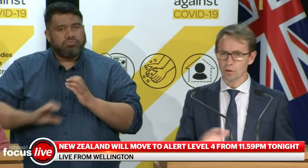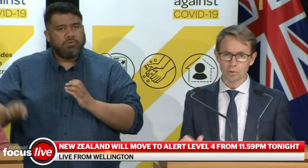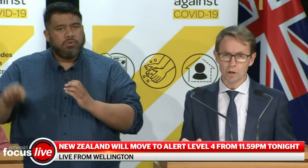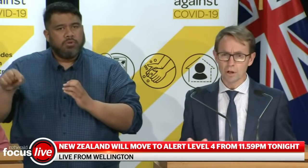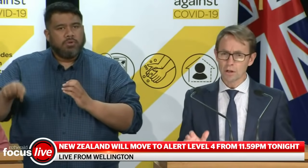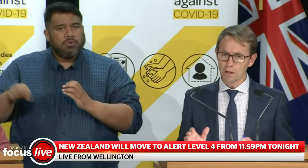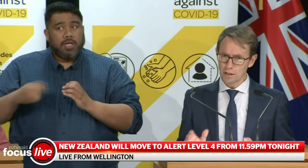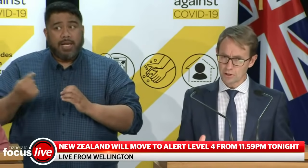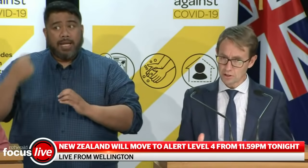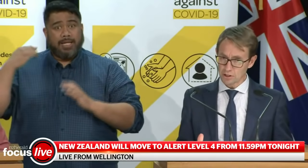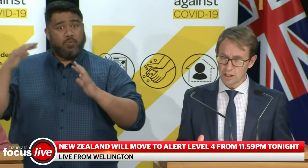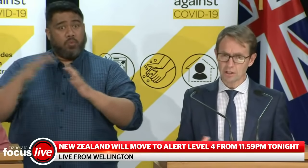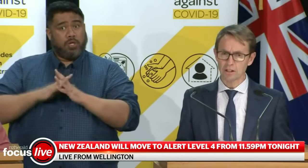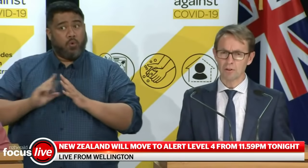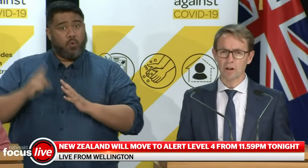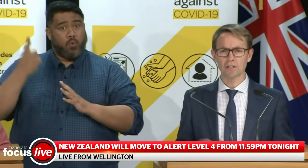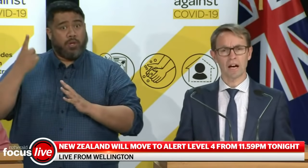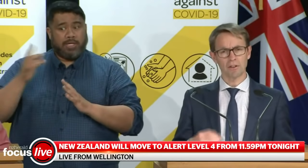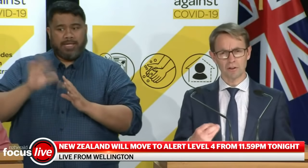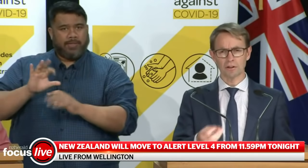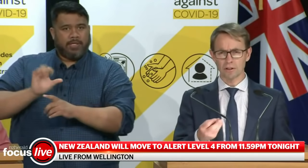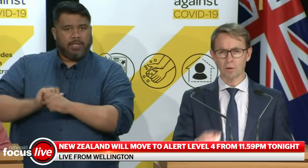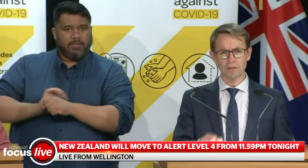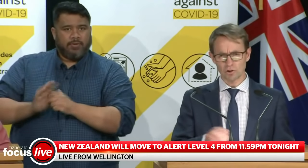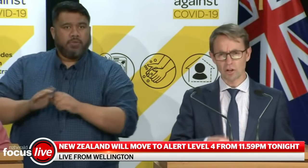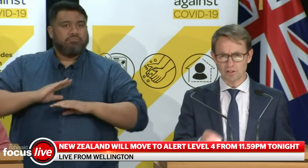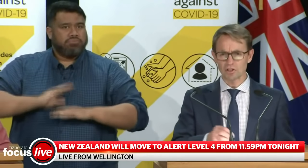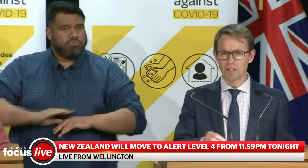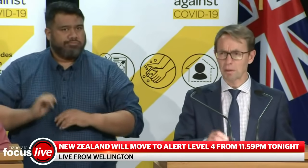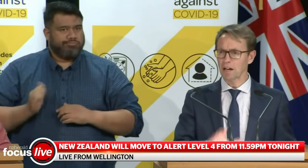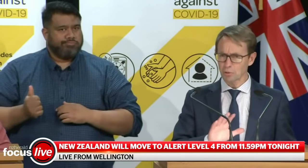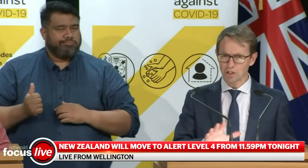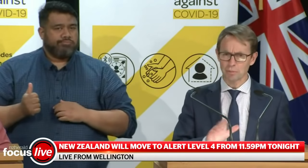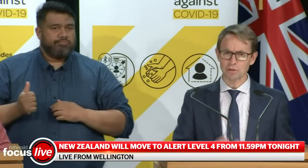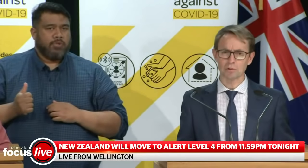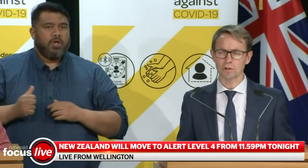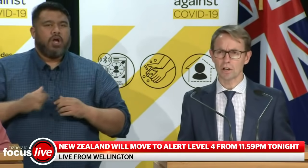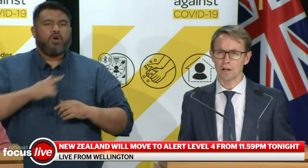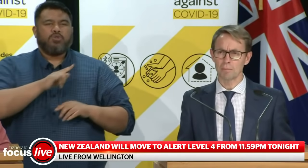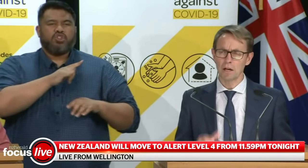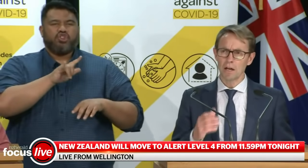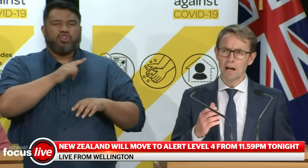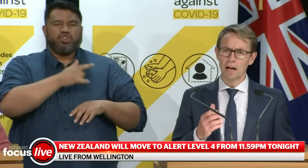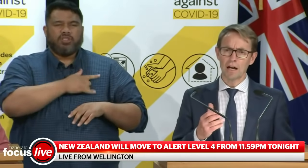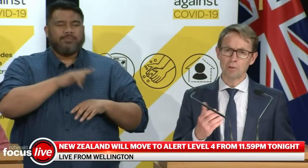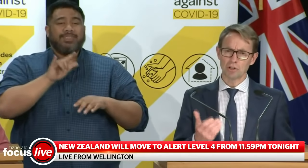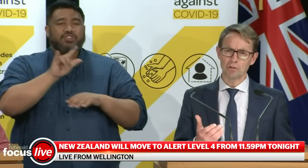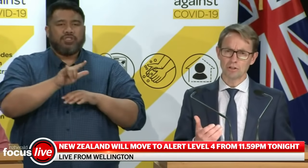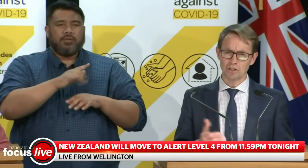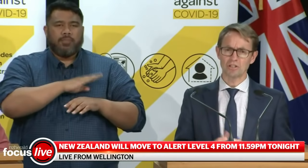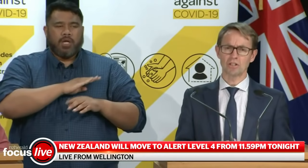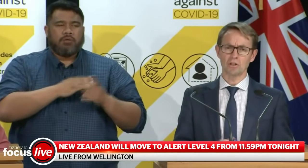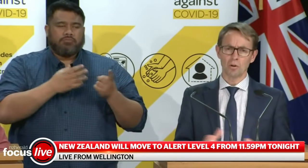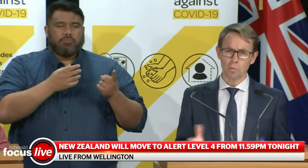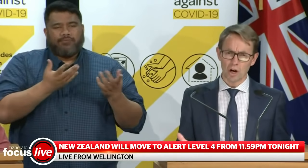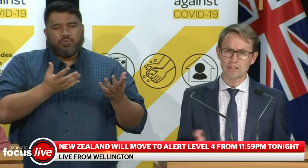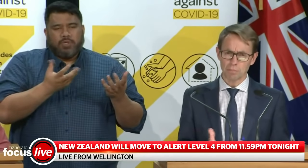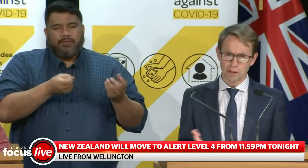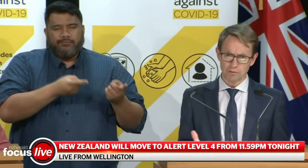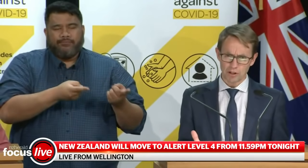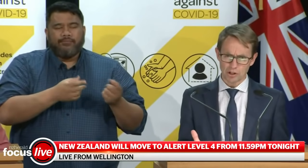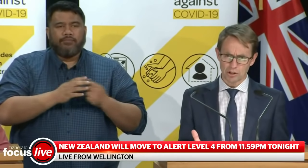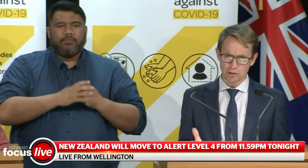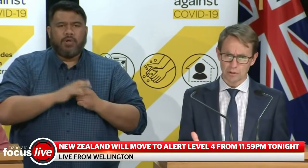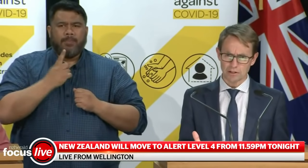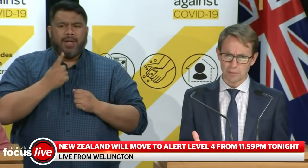didn't detect any virus other than the one that drains the jet park, which happens all the time, which suggests there's not